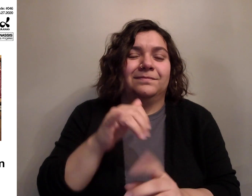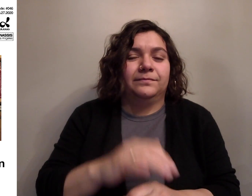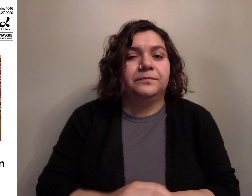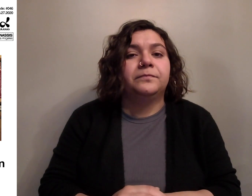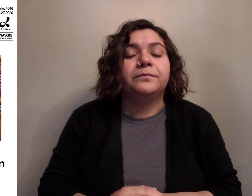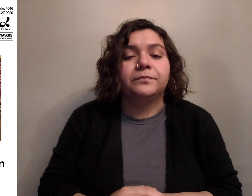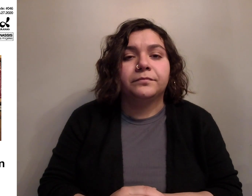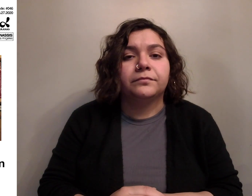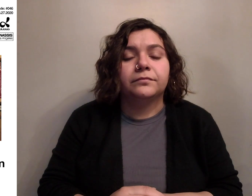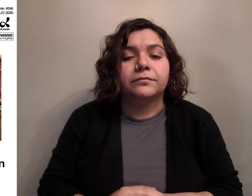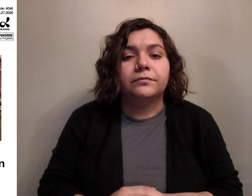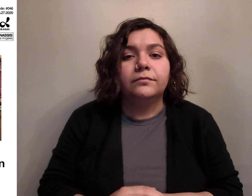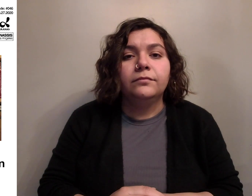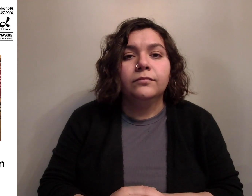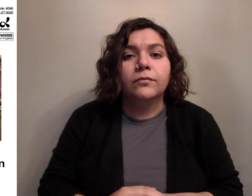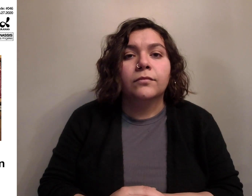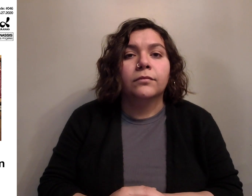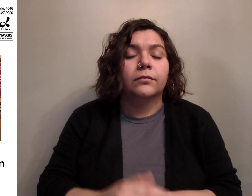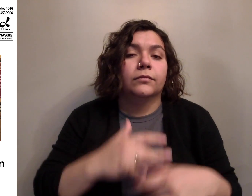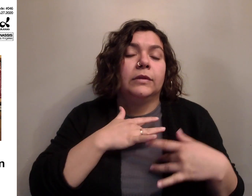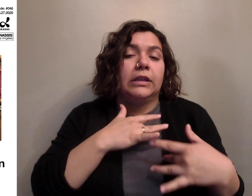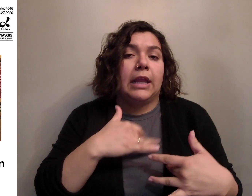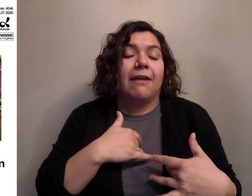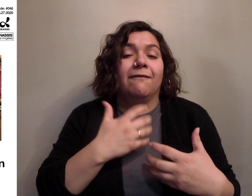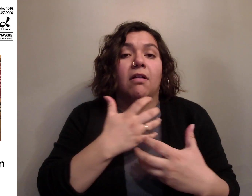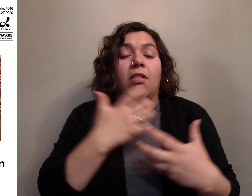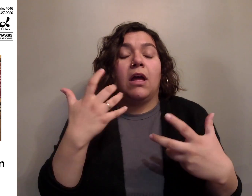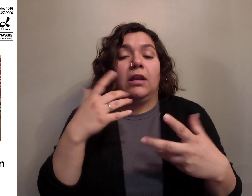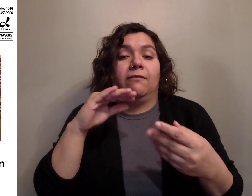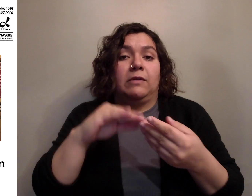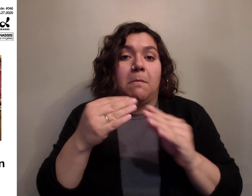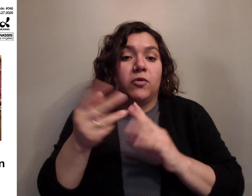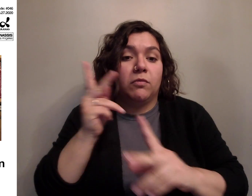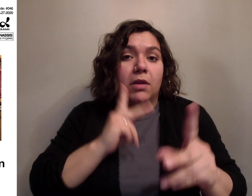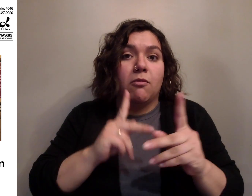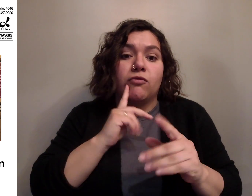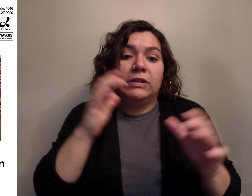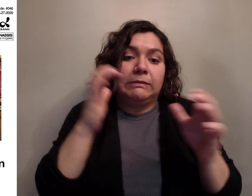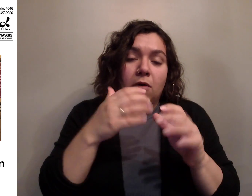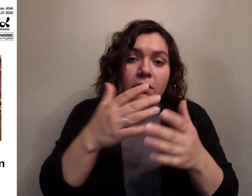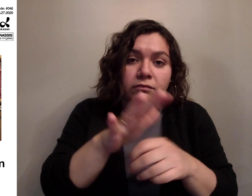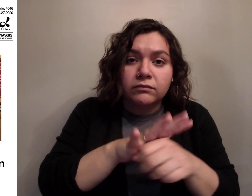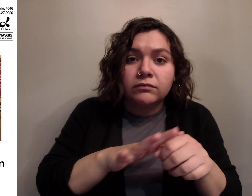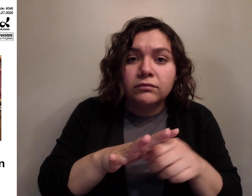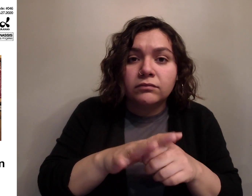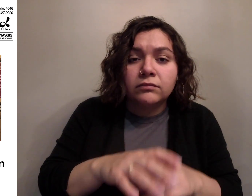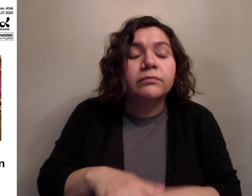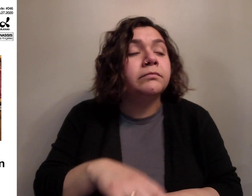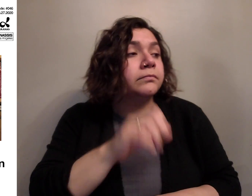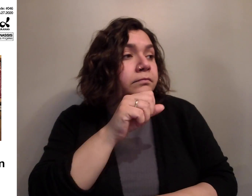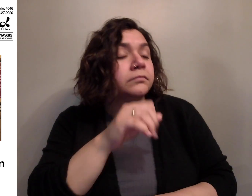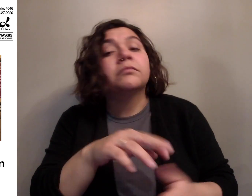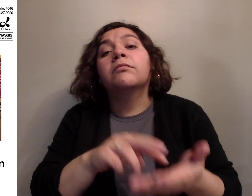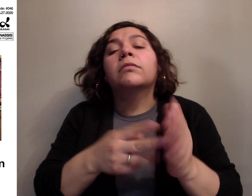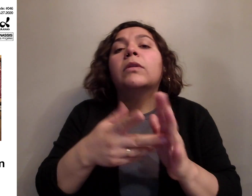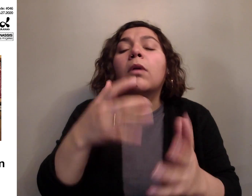is a business that consists of cramming large numbers of people into small spaces